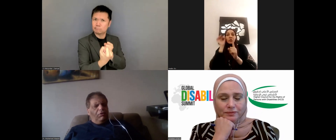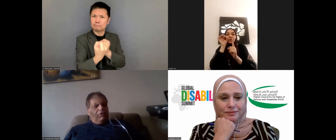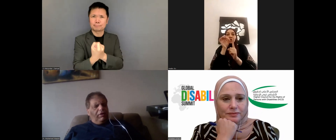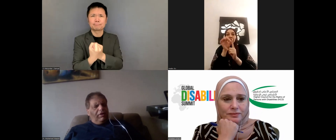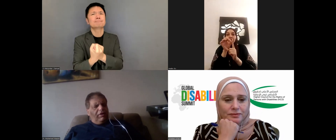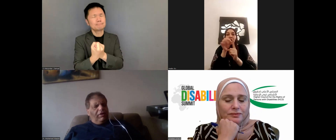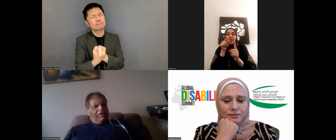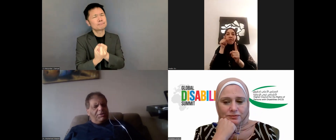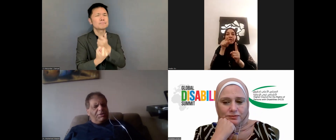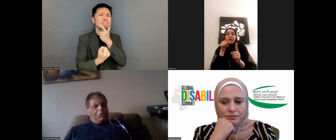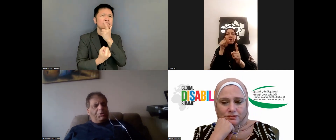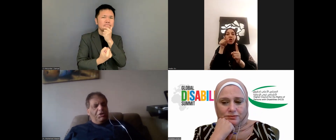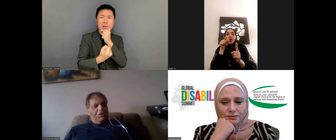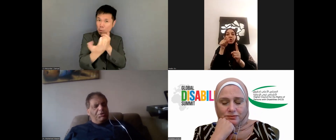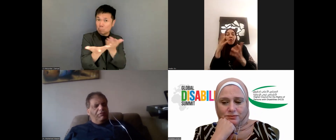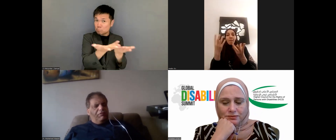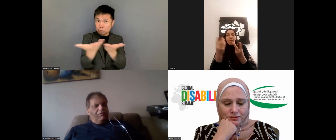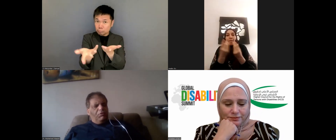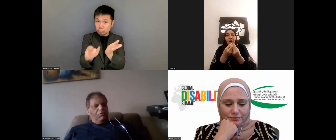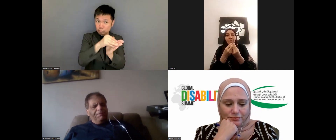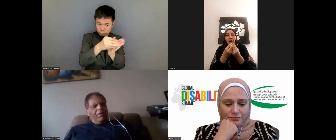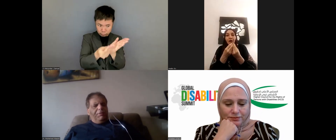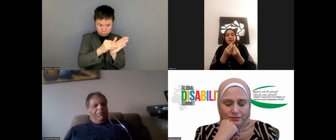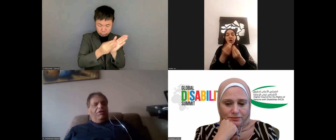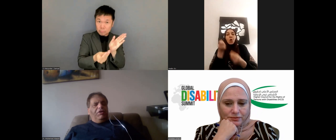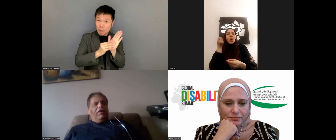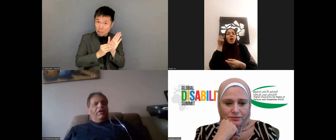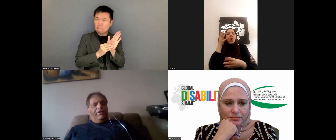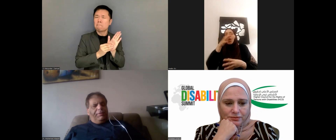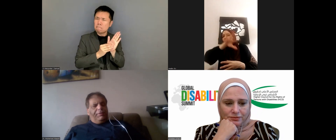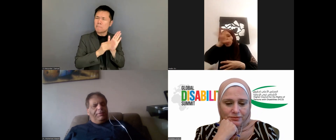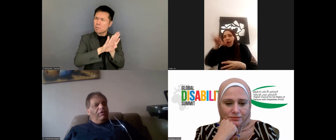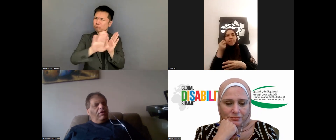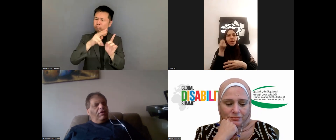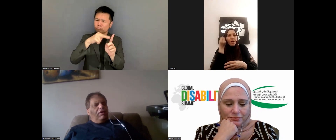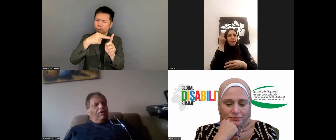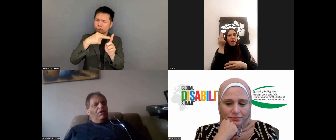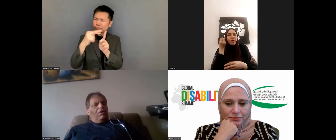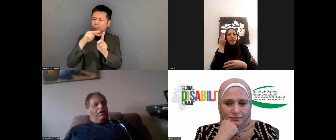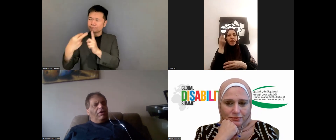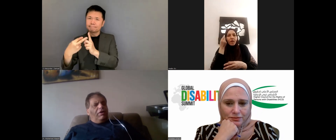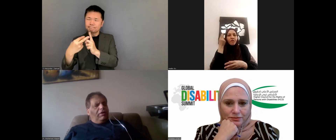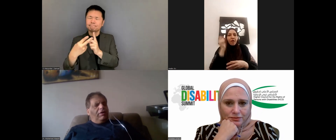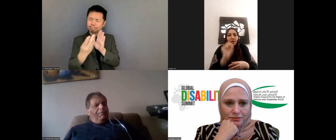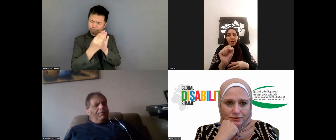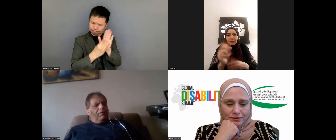again your suggestions, your views, in particular that now we